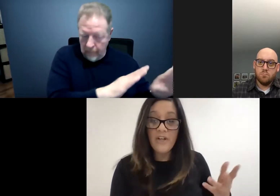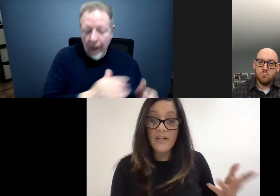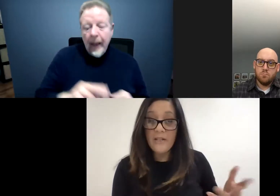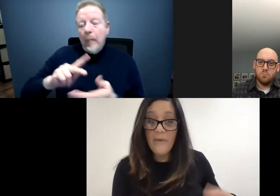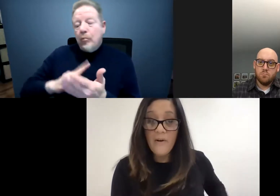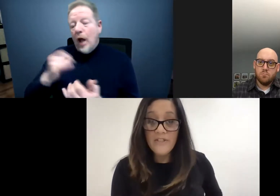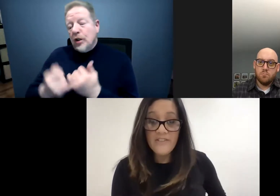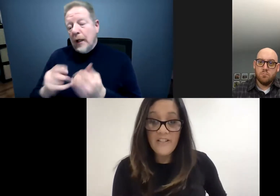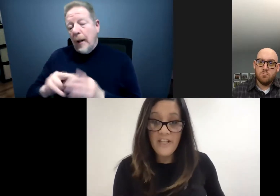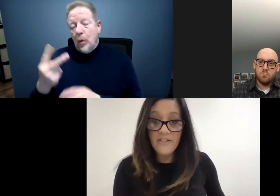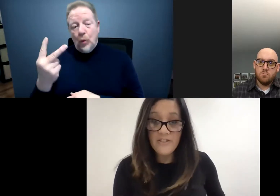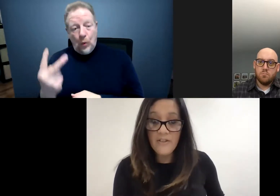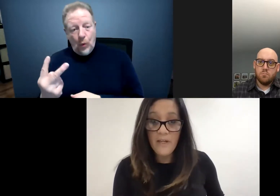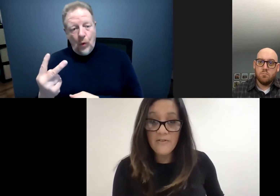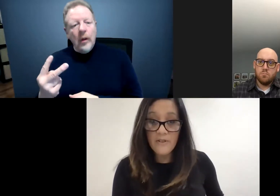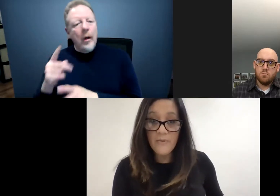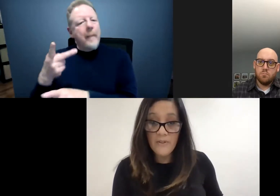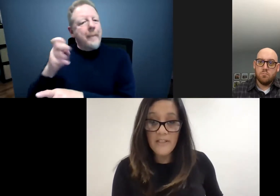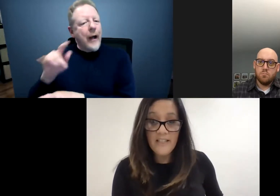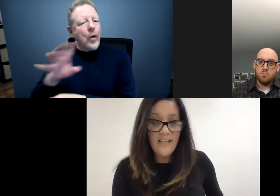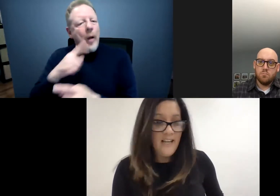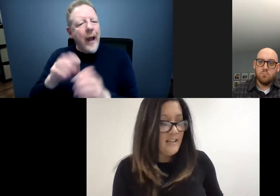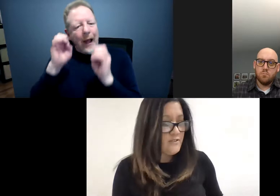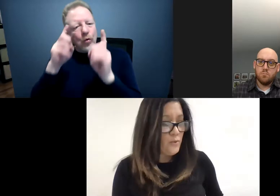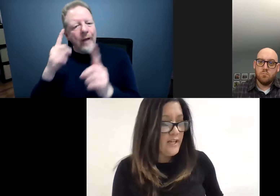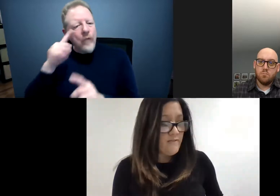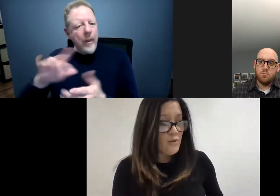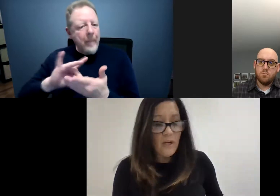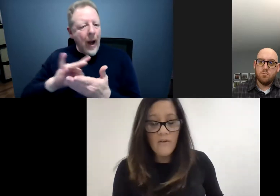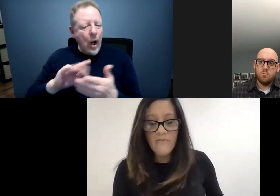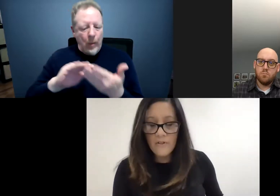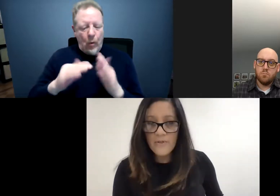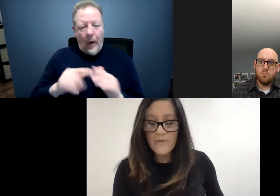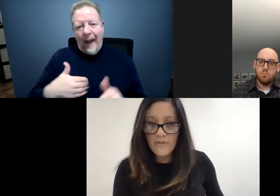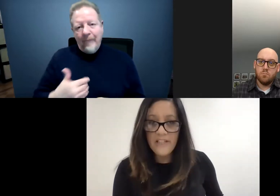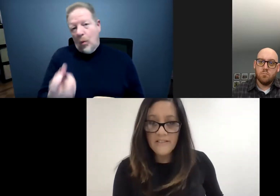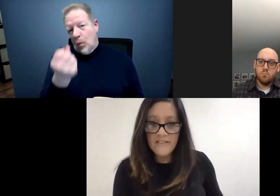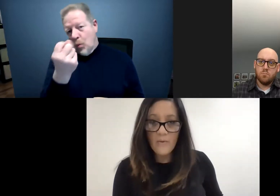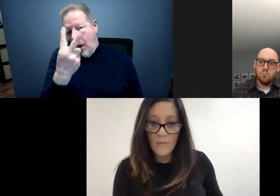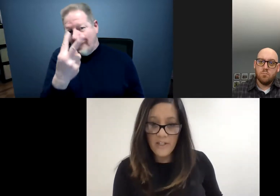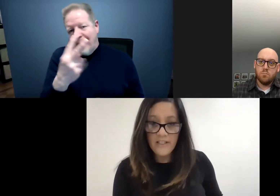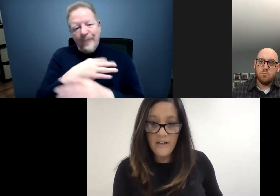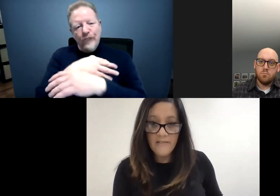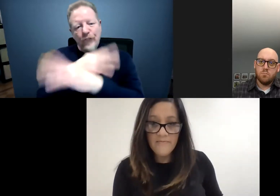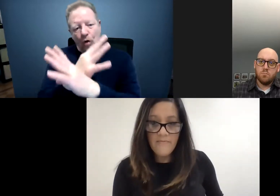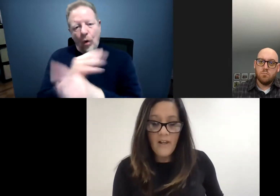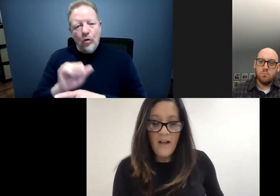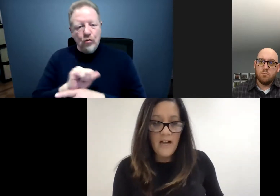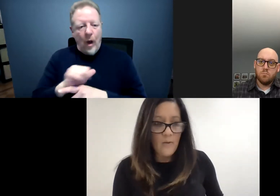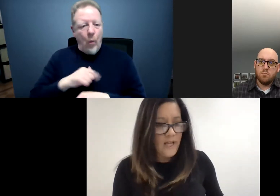talking about, which is education to the medical community. And so we have 12 virtual trainings that we're working on. We have